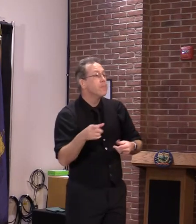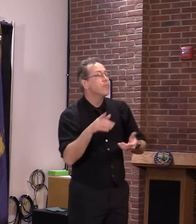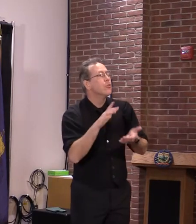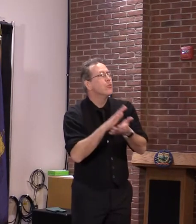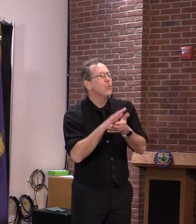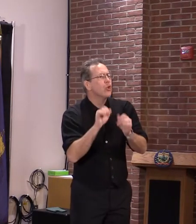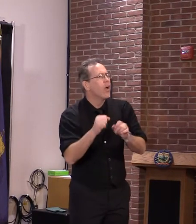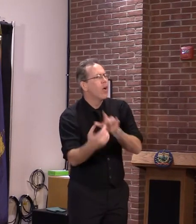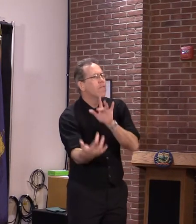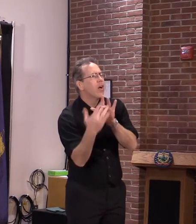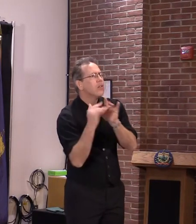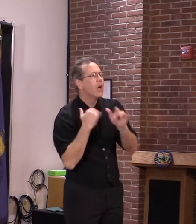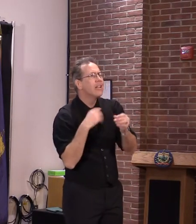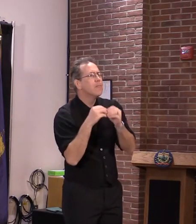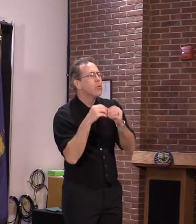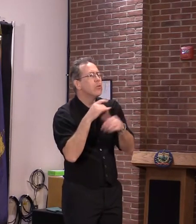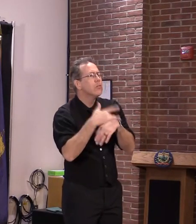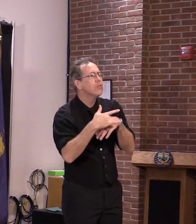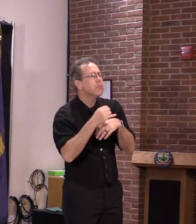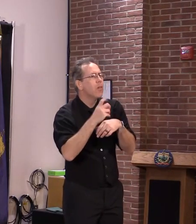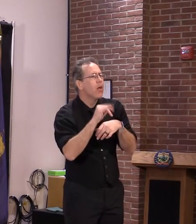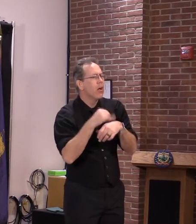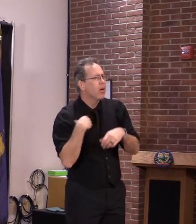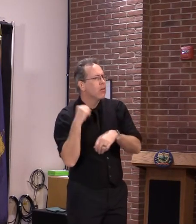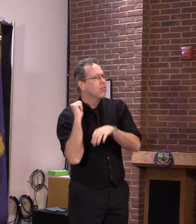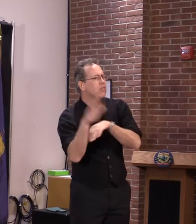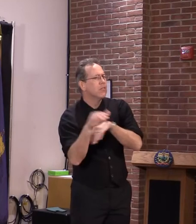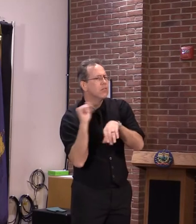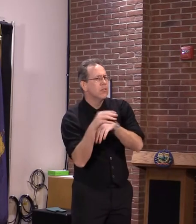we can get them the test kits they need.